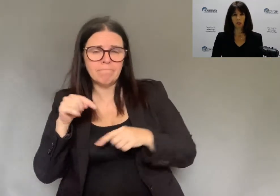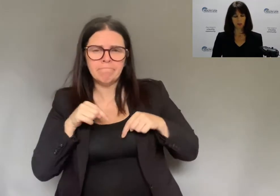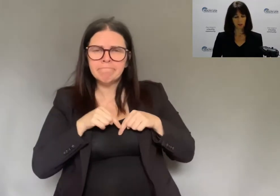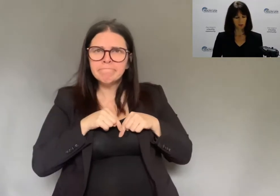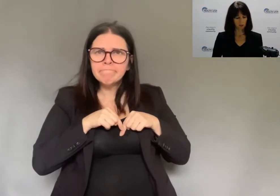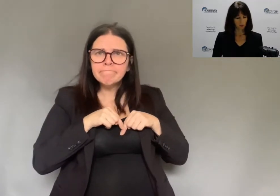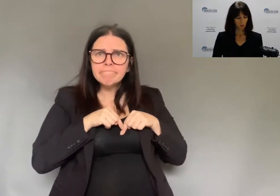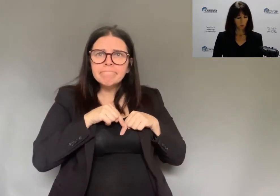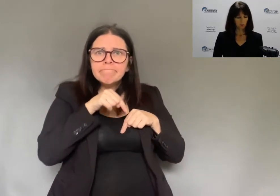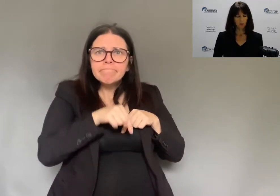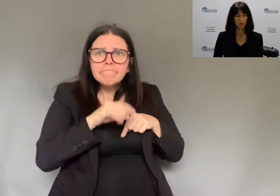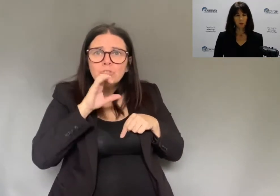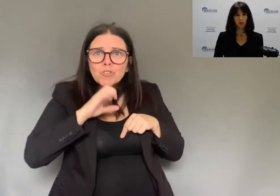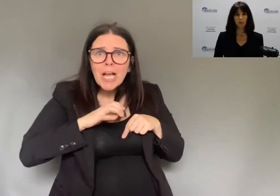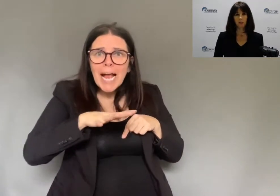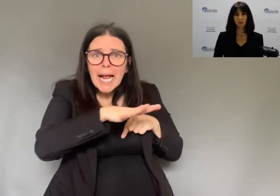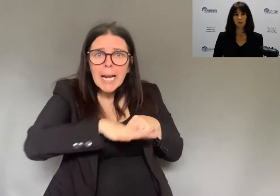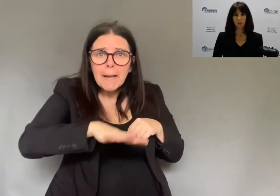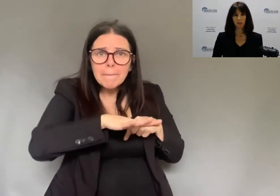47,138 cases, with